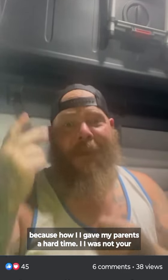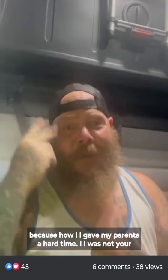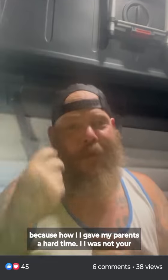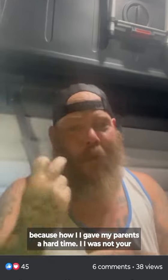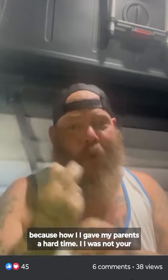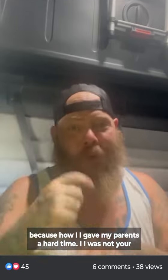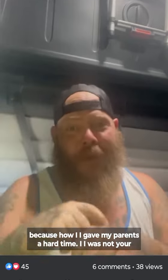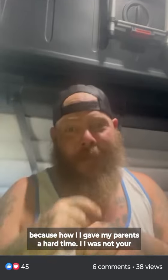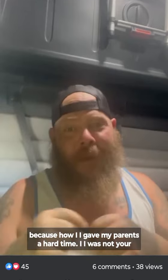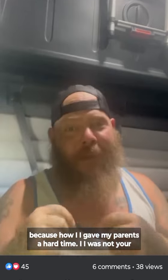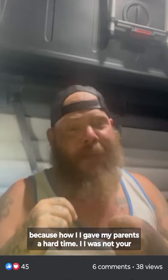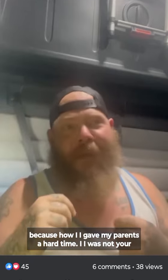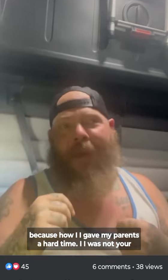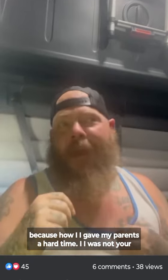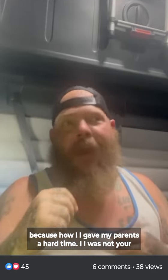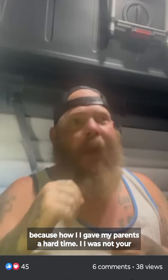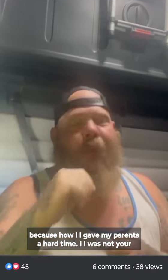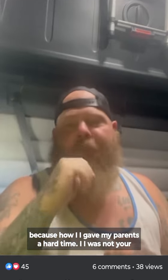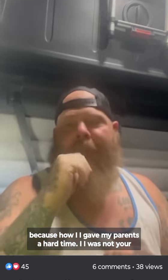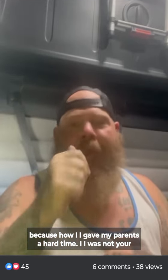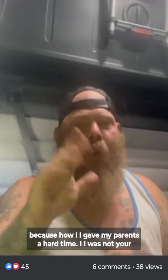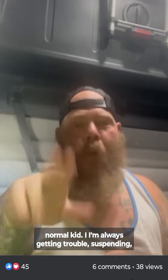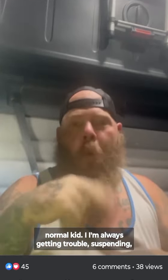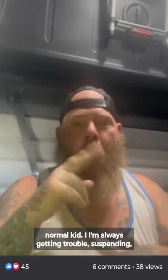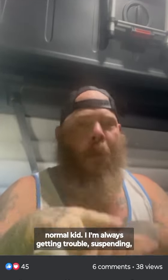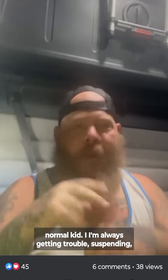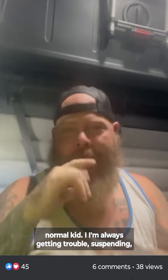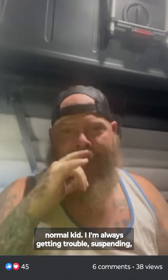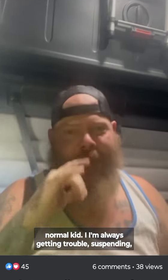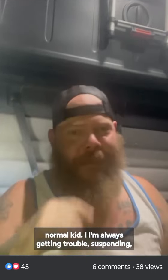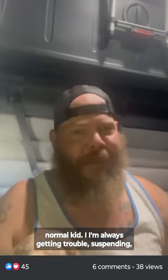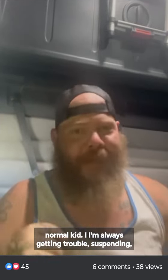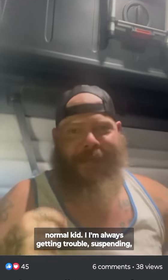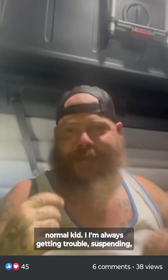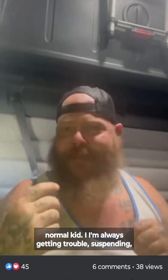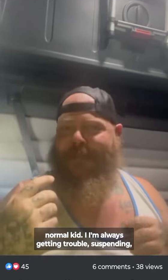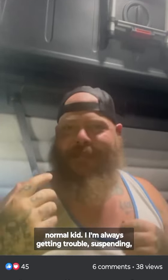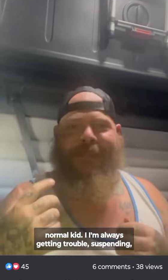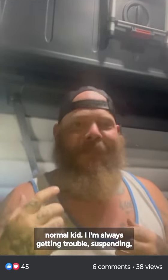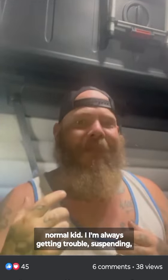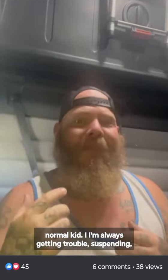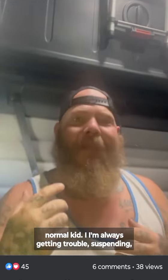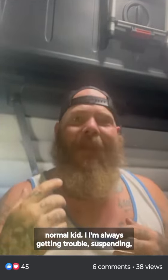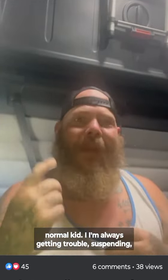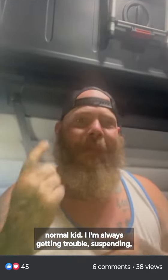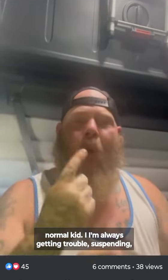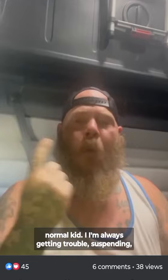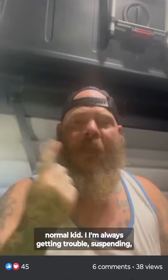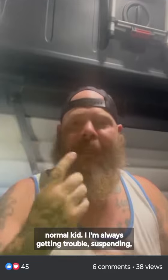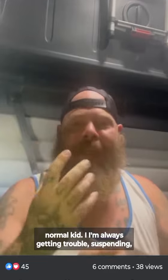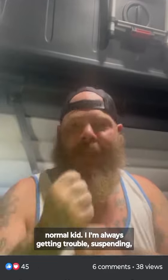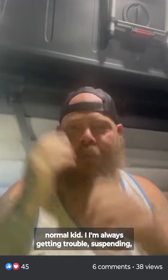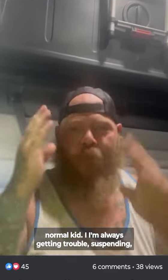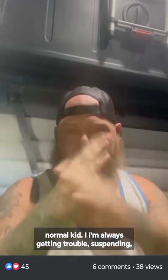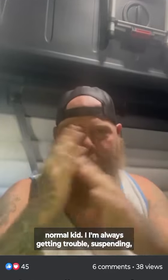my parents a hard time. I was not your normal kid. I'm always getting trouble,